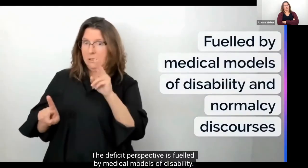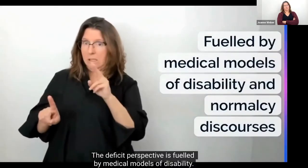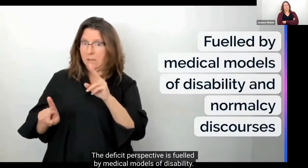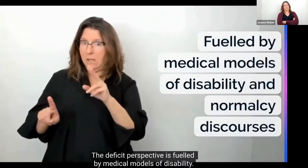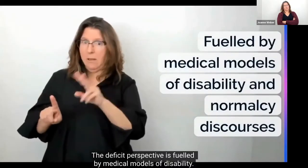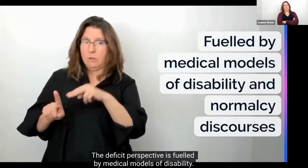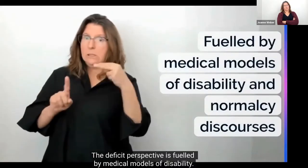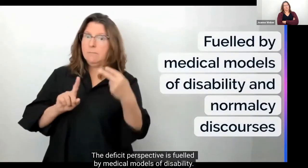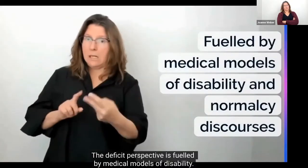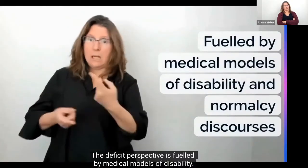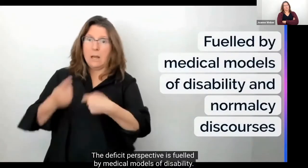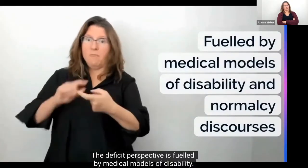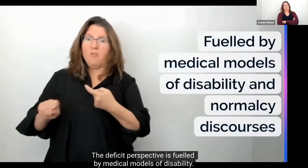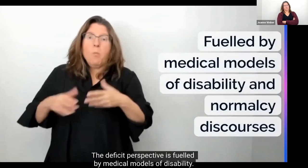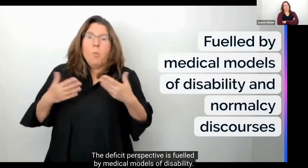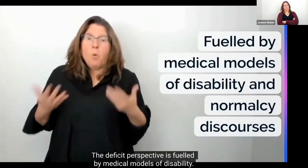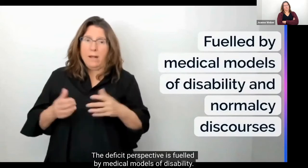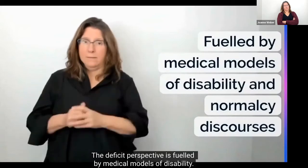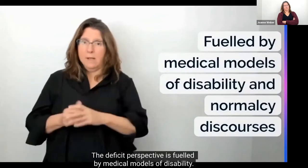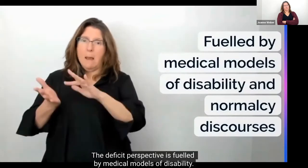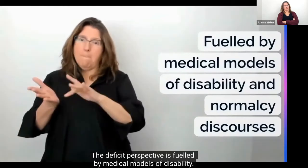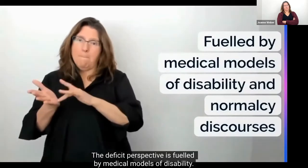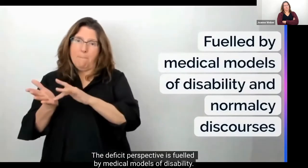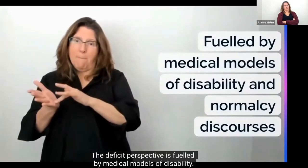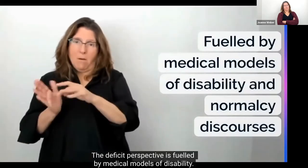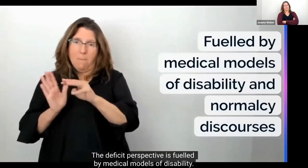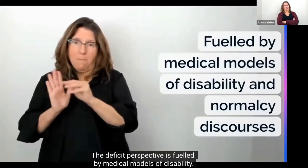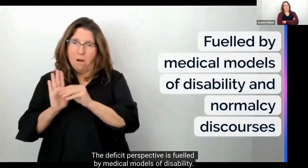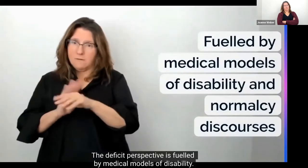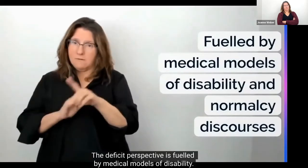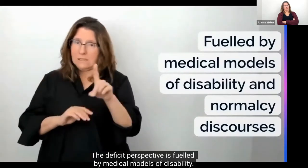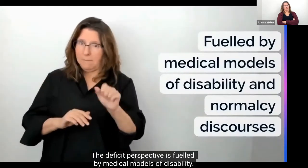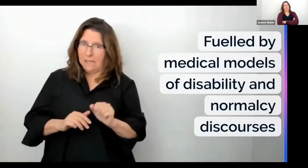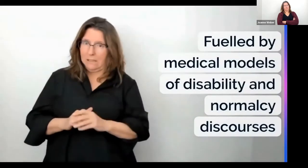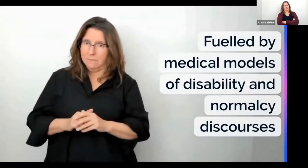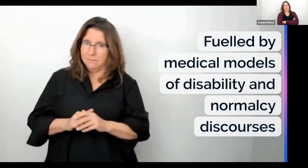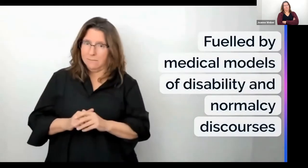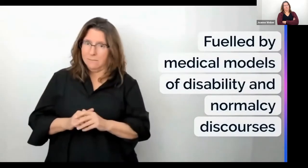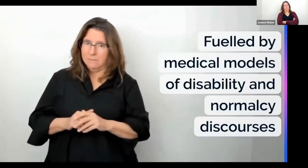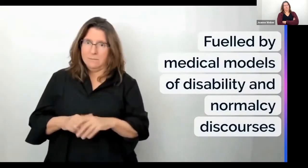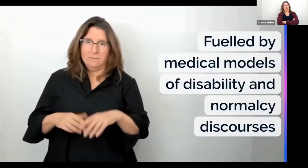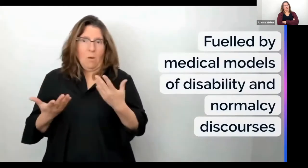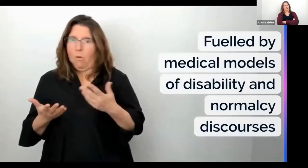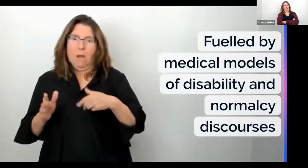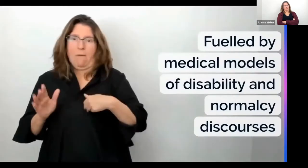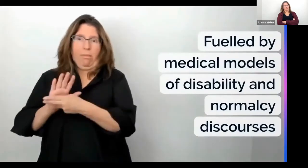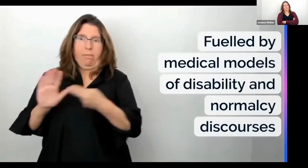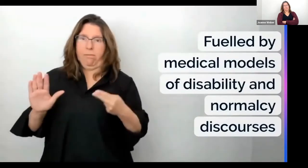The deficit perspective is fueled by medical models of disability.